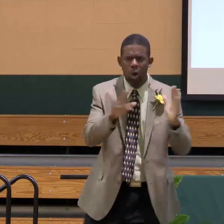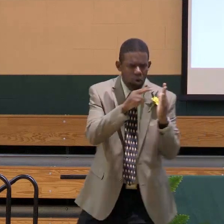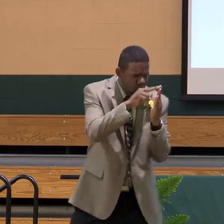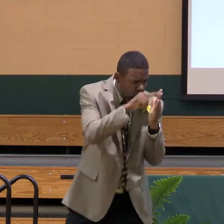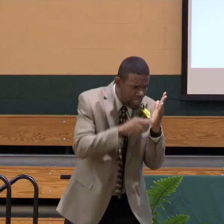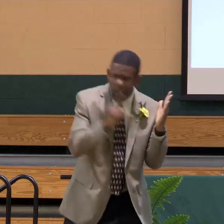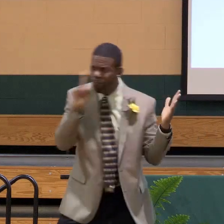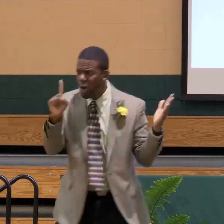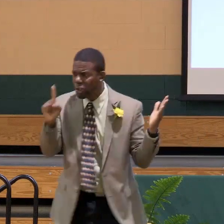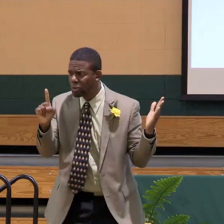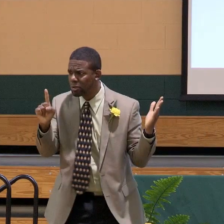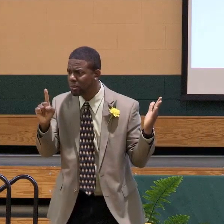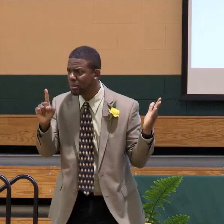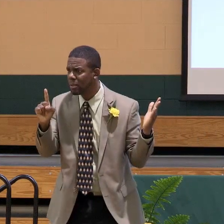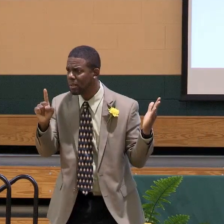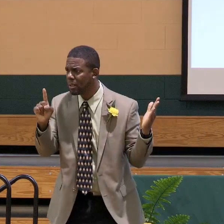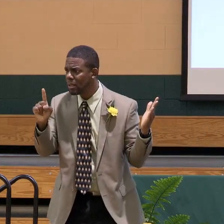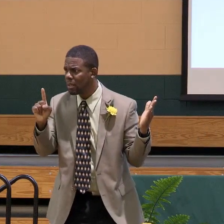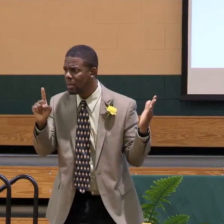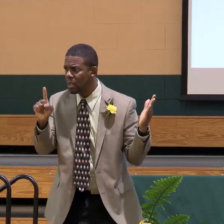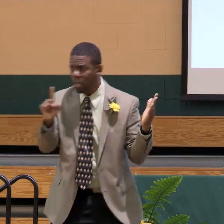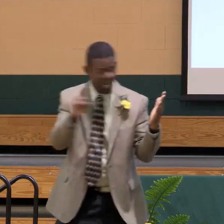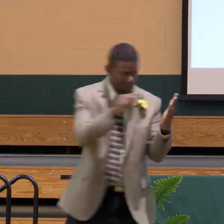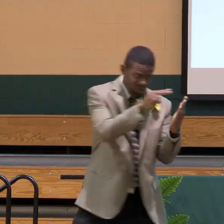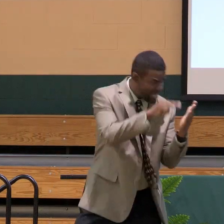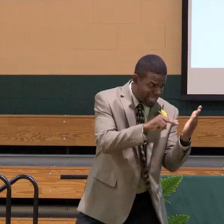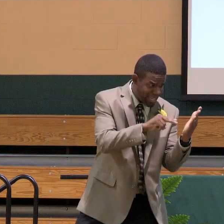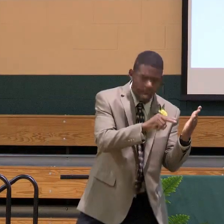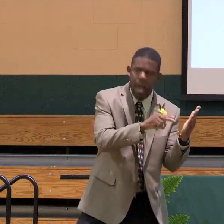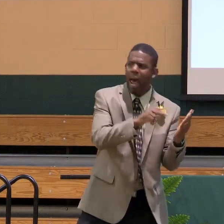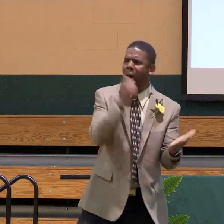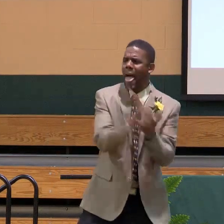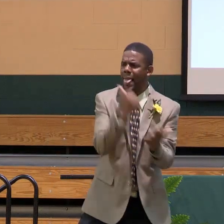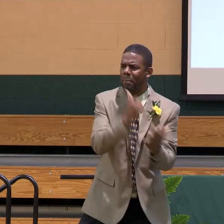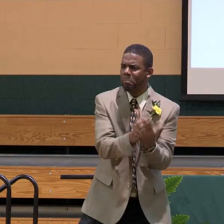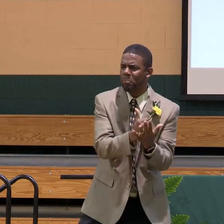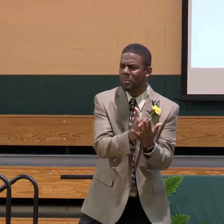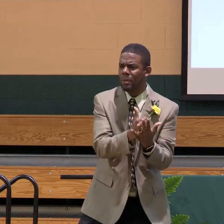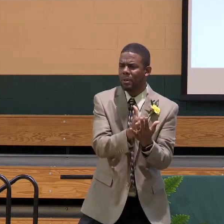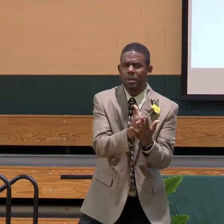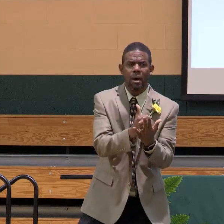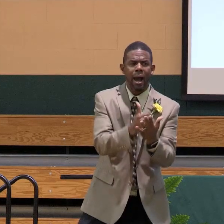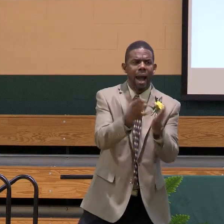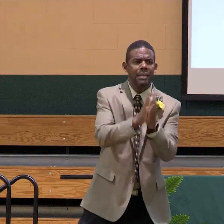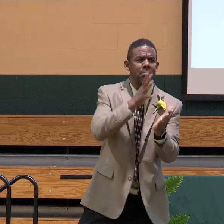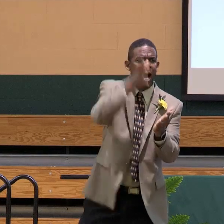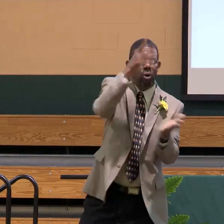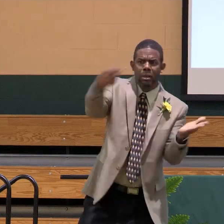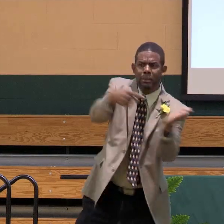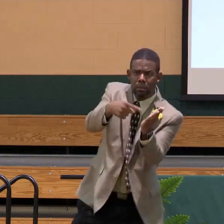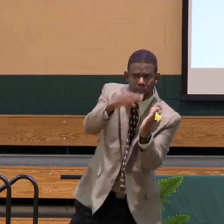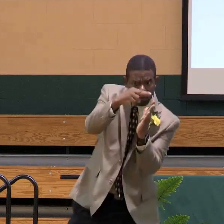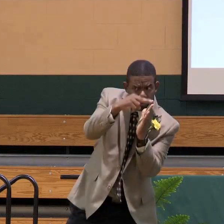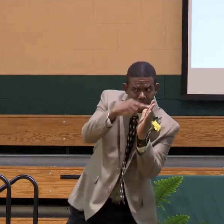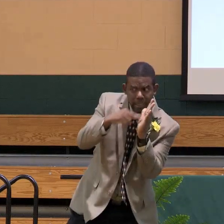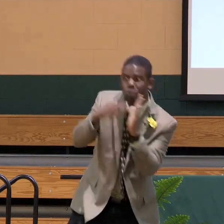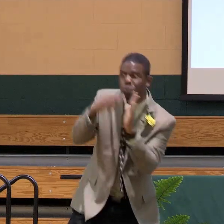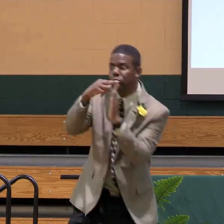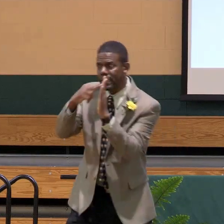a paper to buy a car. You've got to read the details. See what that deal is all about. If you don't read the contract, if you can't read it, if you don't know what it says, get some help.